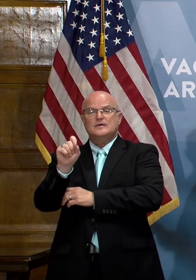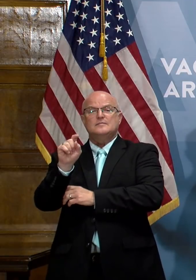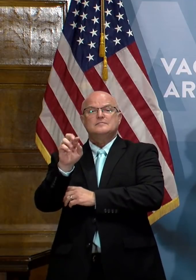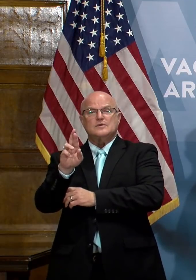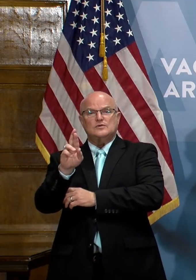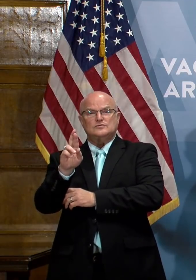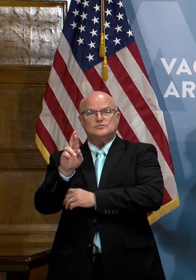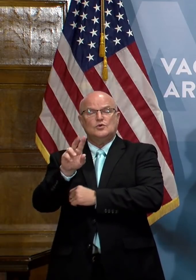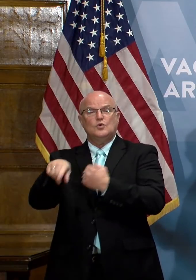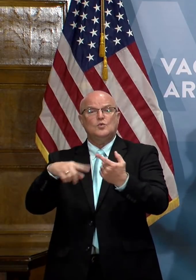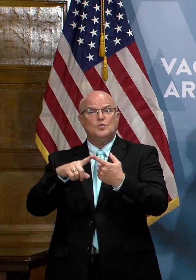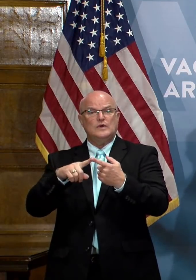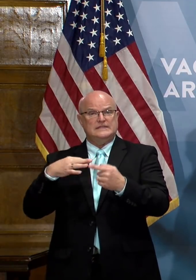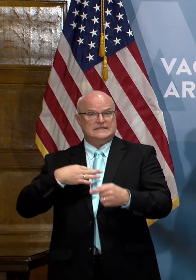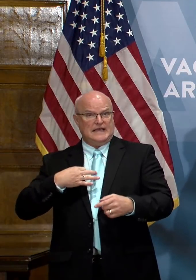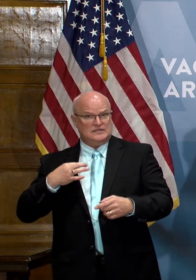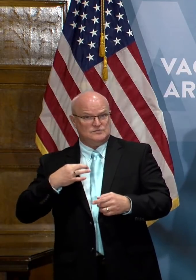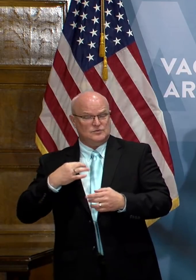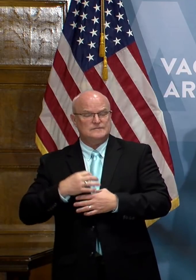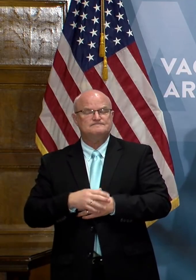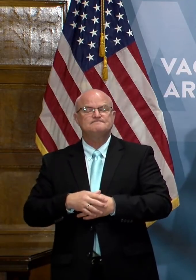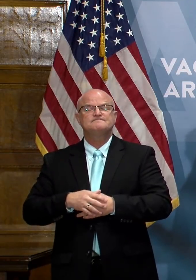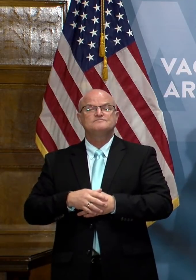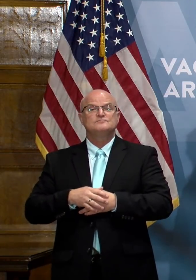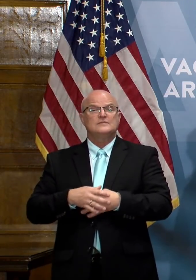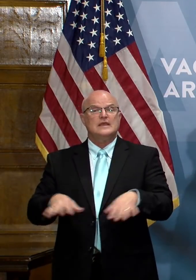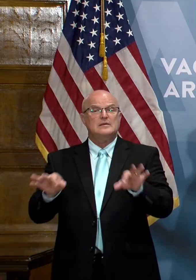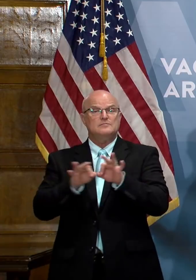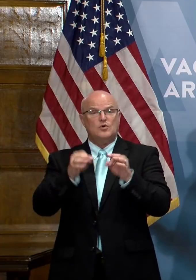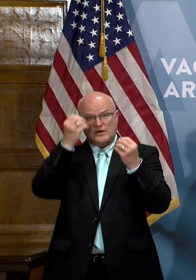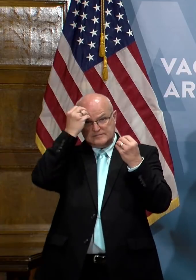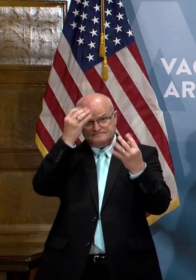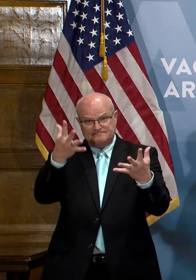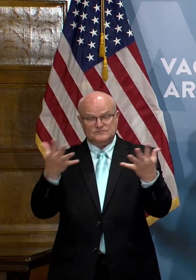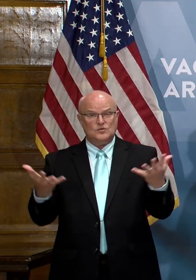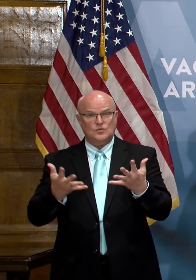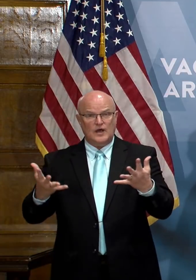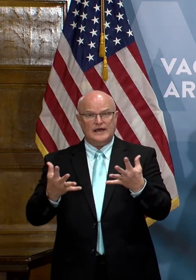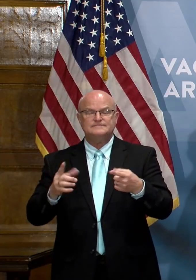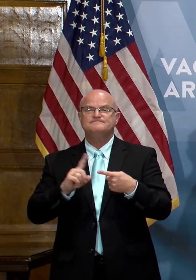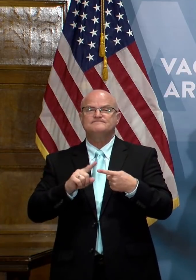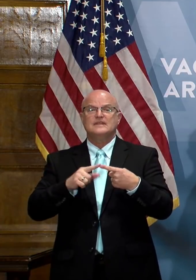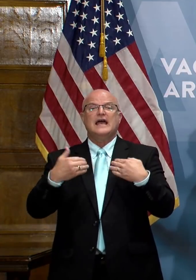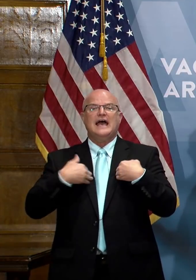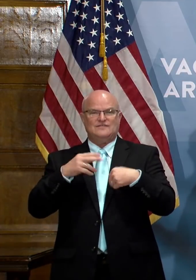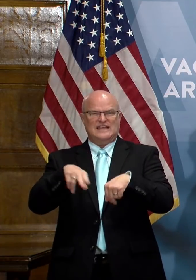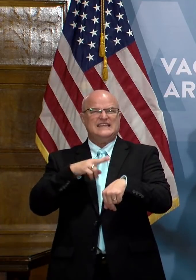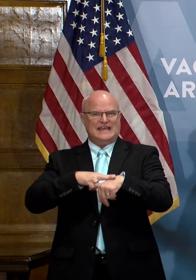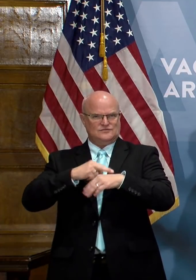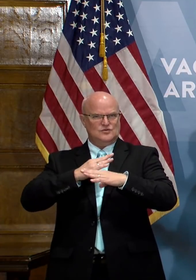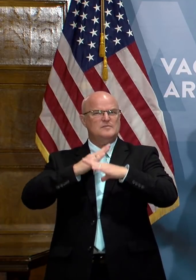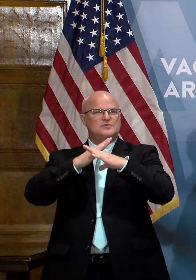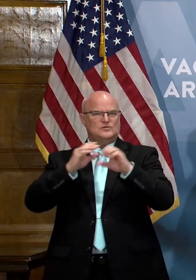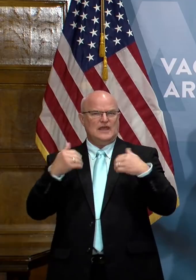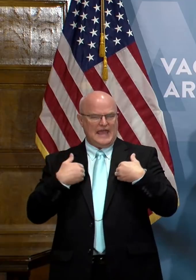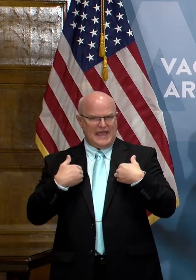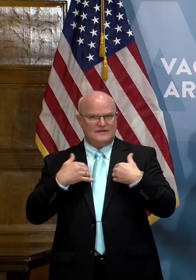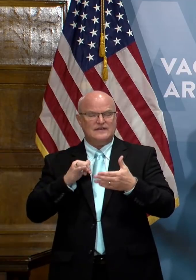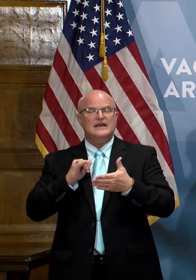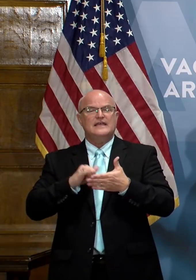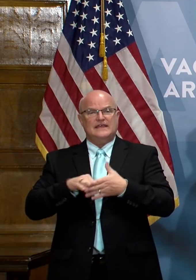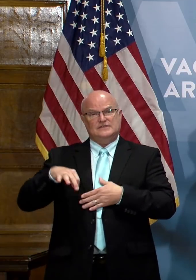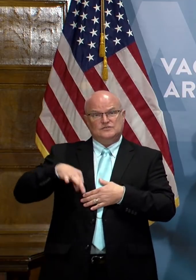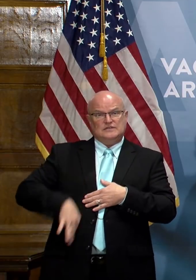eligible. I'll make a couple of points that I think are important. One, there is such a thing as natural immunity that you